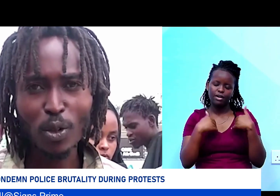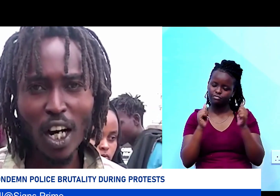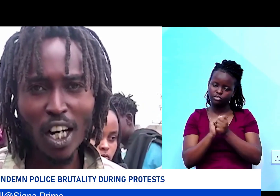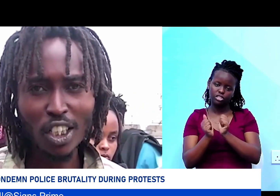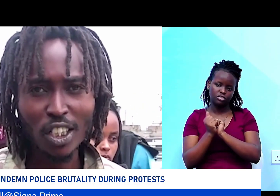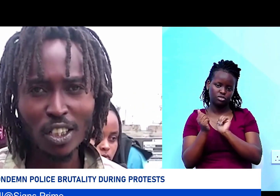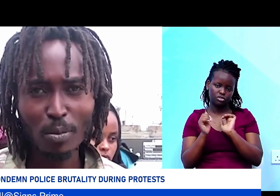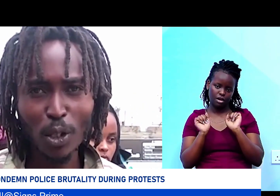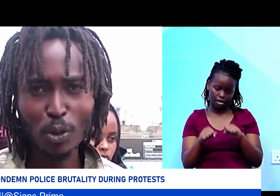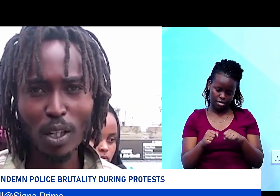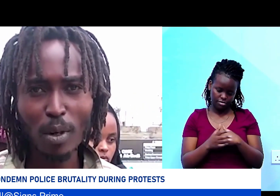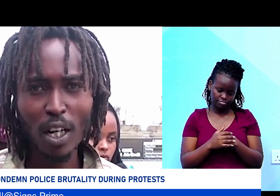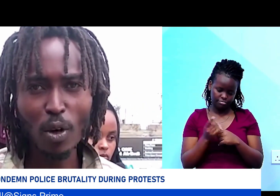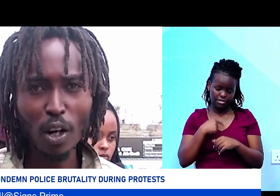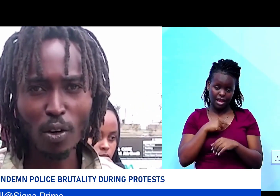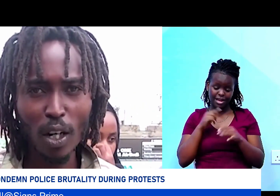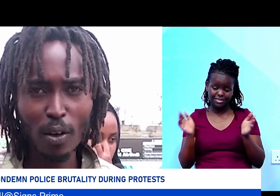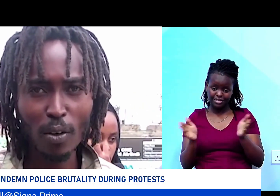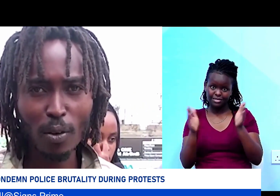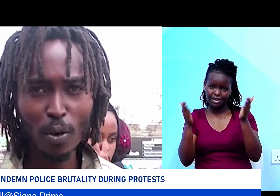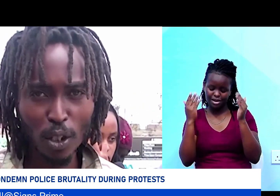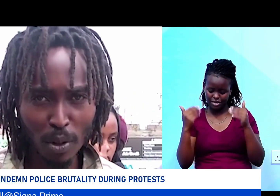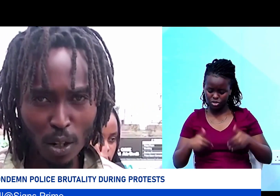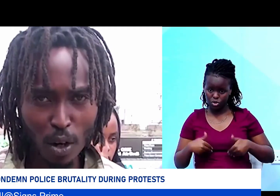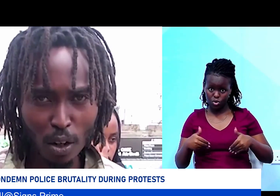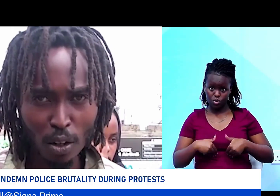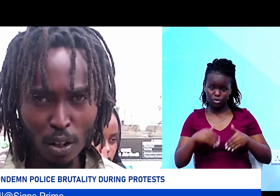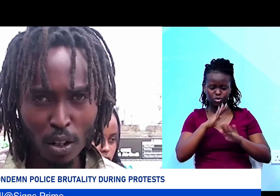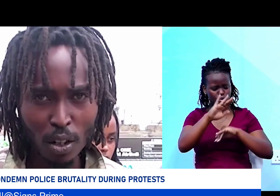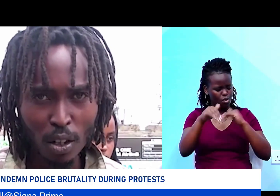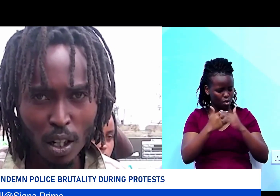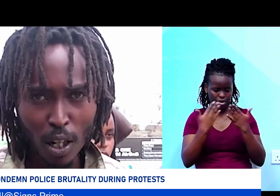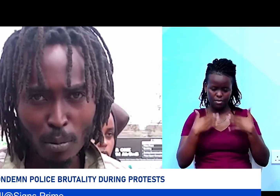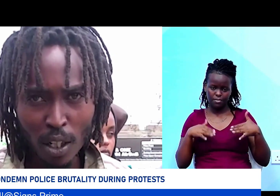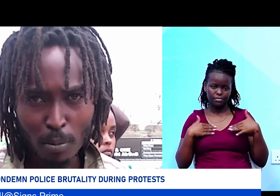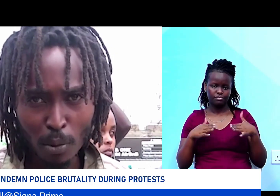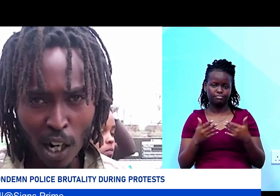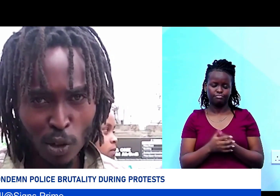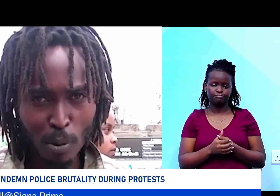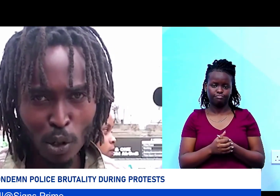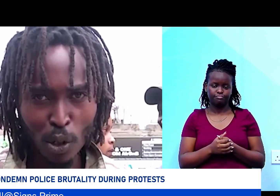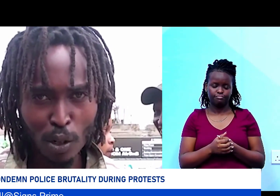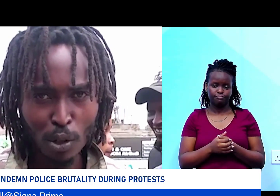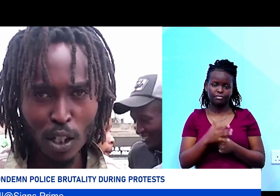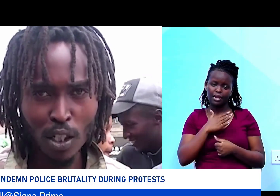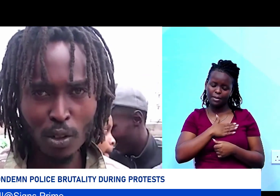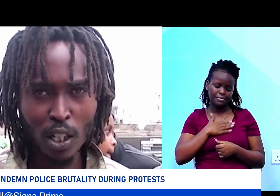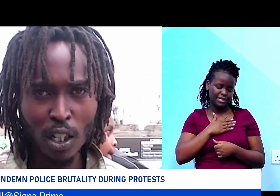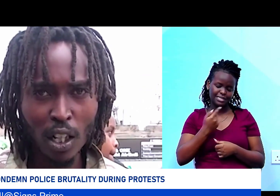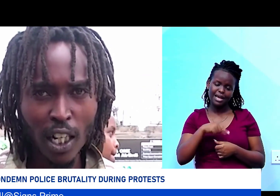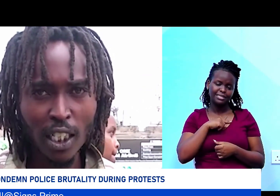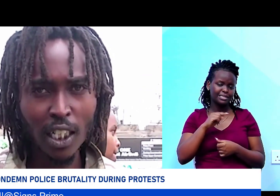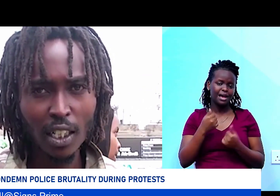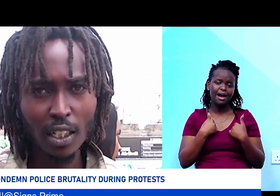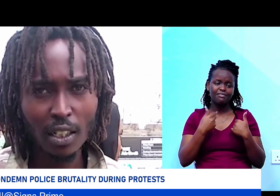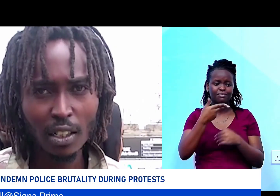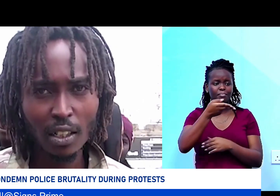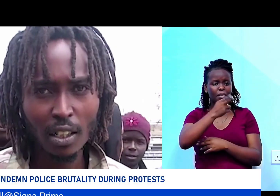tuna urge maituman mahali wako, wale wote mahali wako, hatuna bunduki zetu ni ID